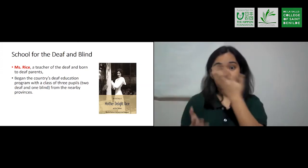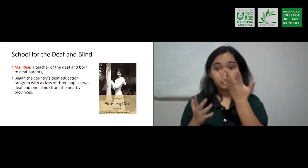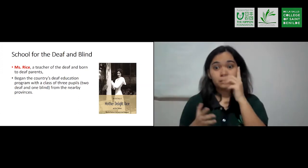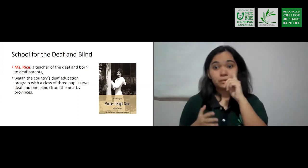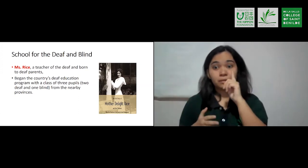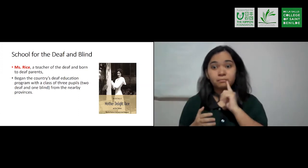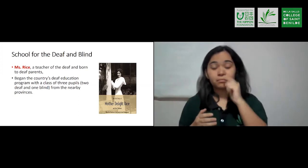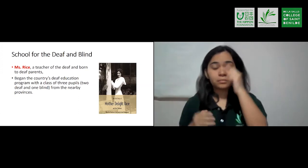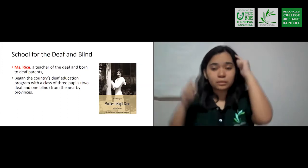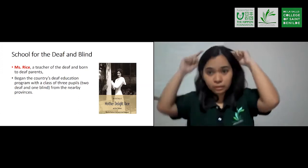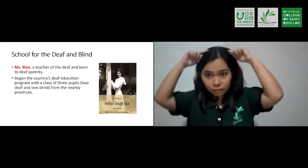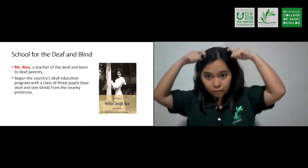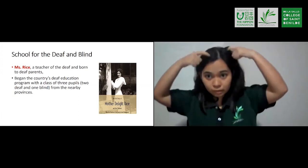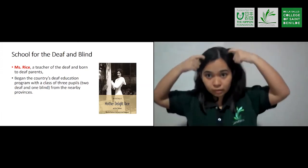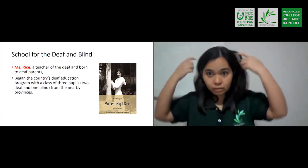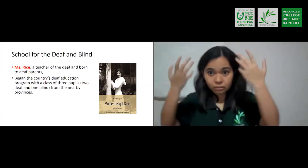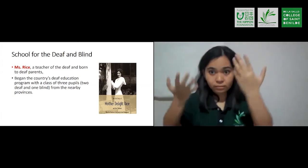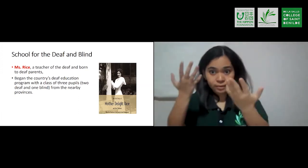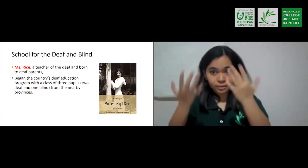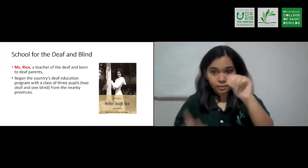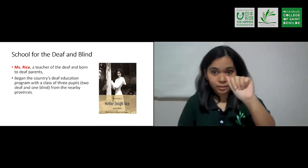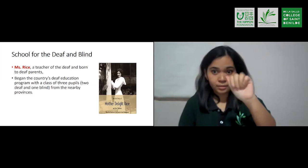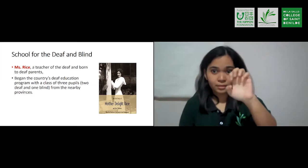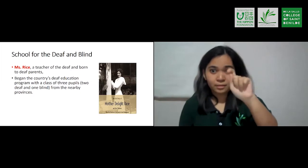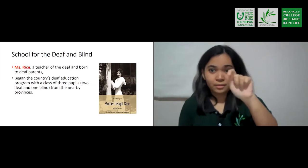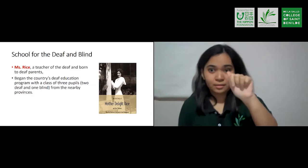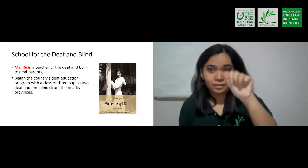using also natural gestures.